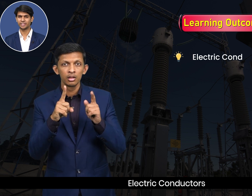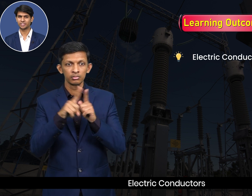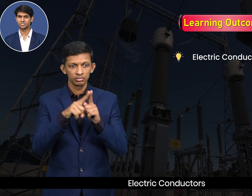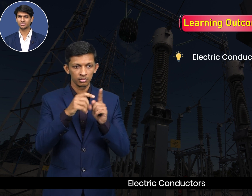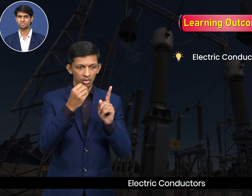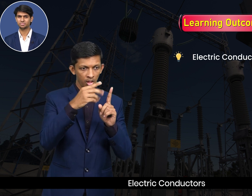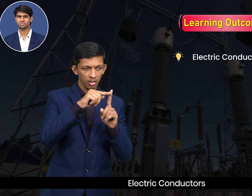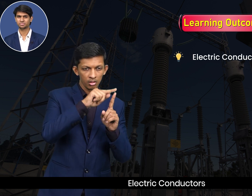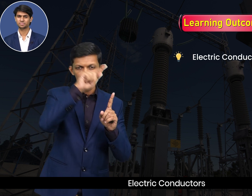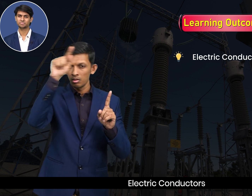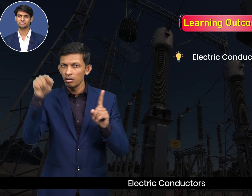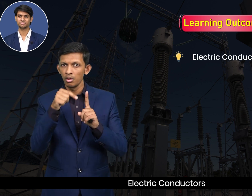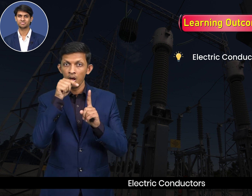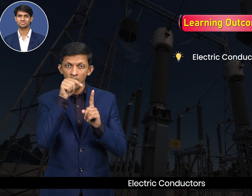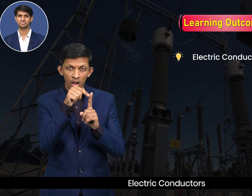electric conductors,